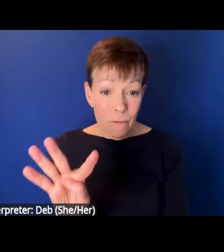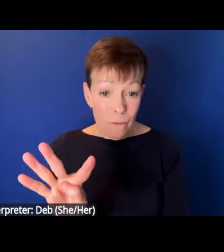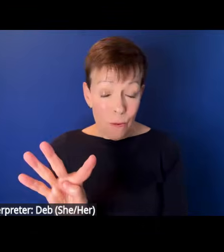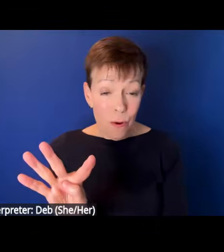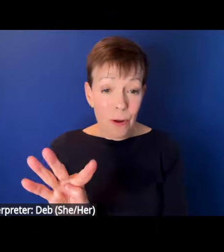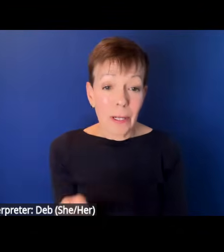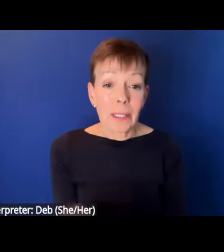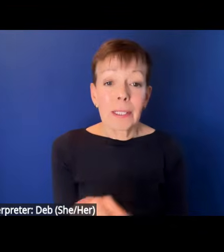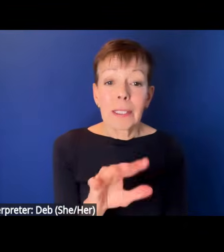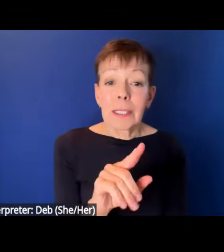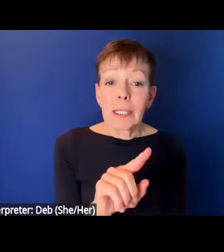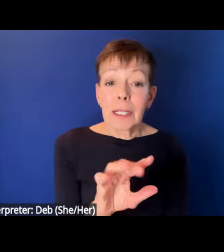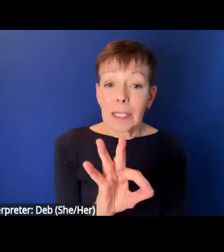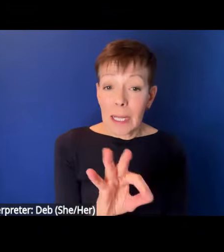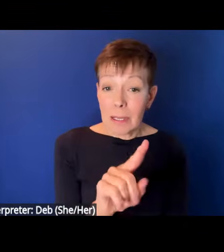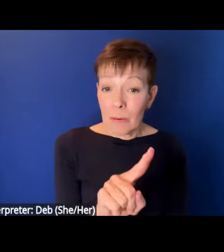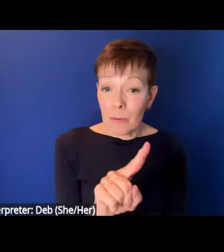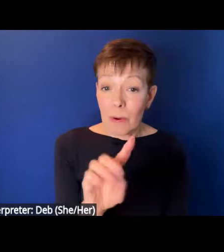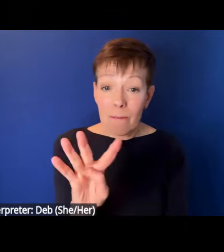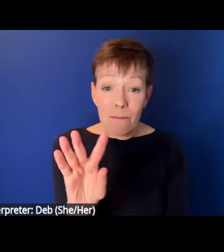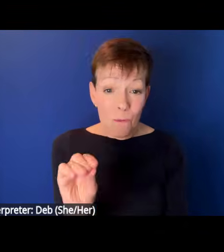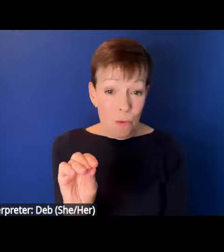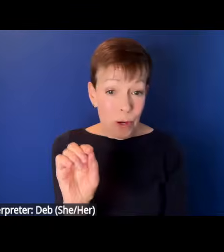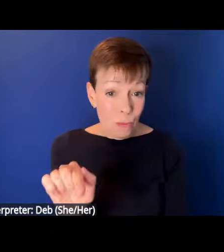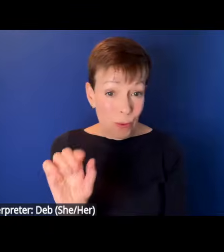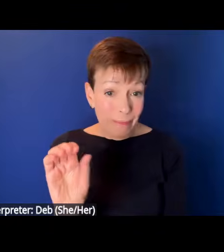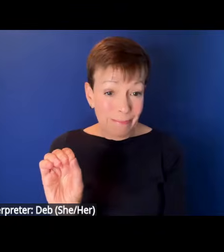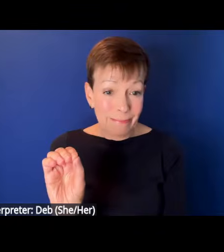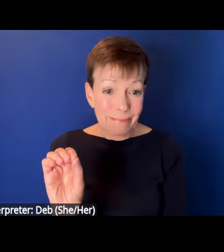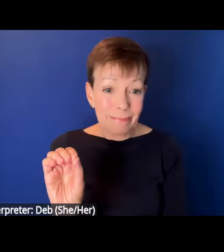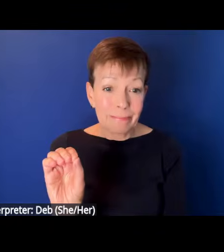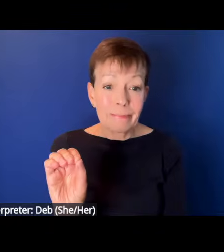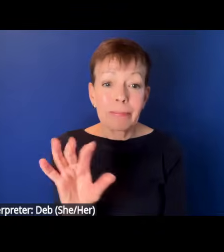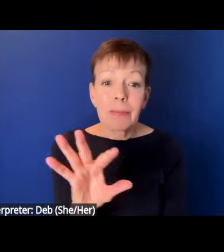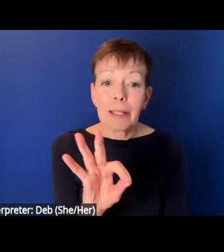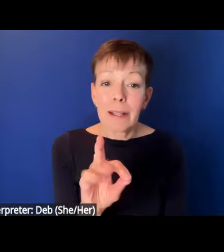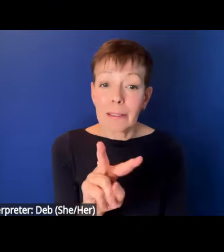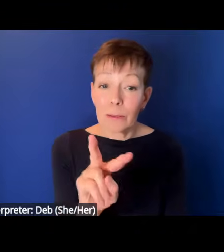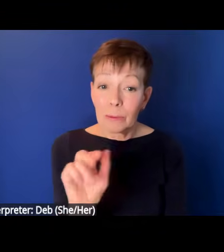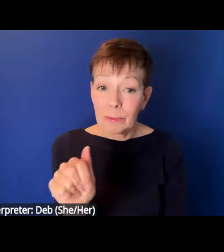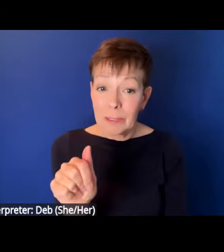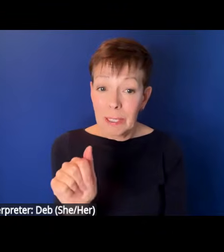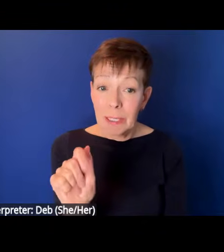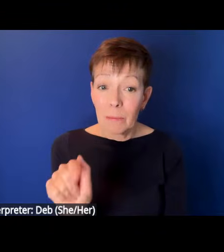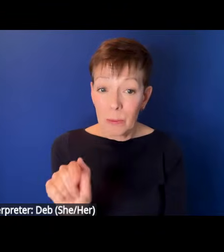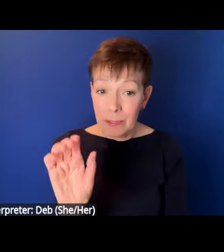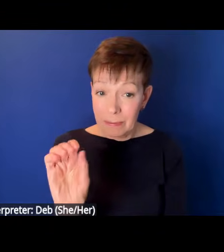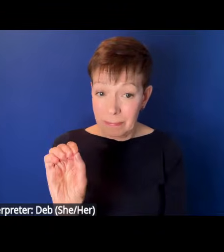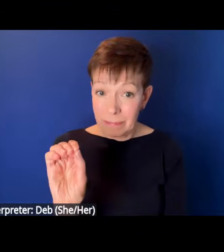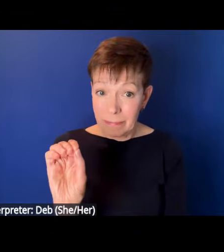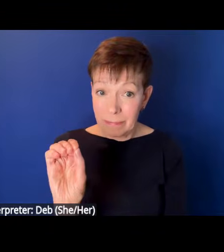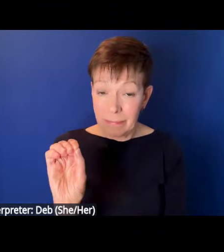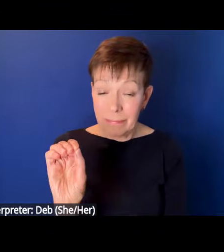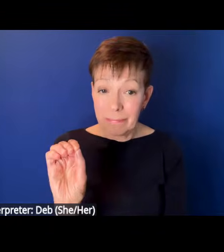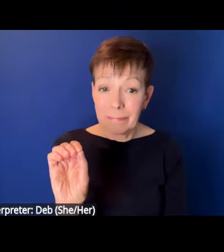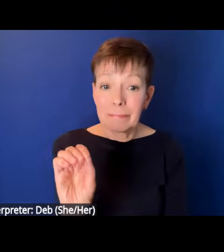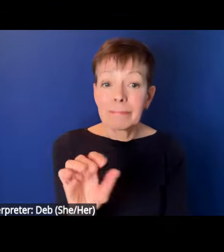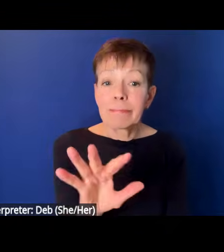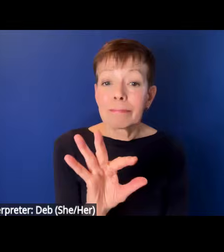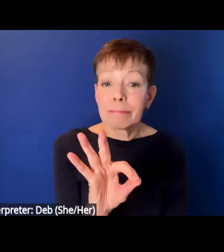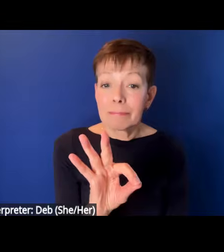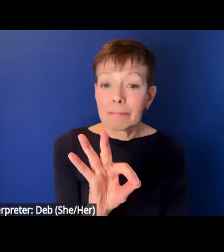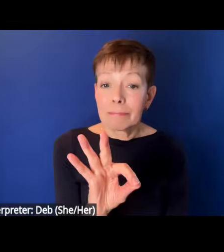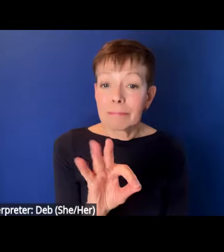bylaw 9140.0 ad hoc committee of the board, bylaw 9210.0 the development of policy,